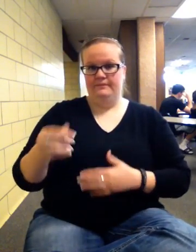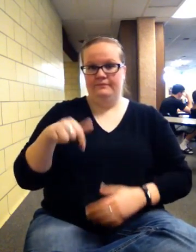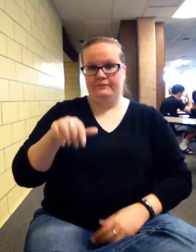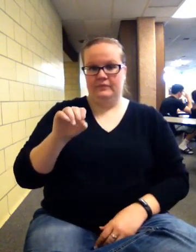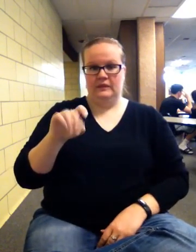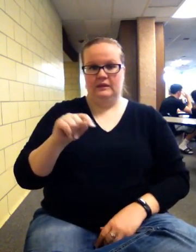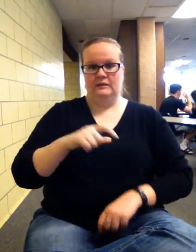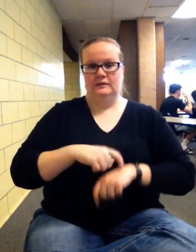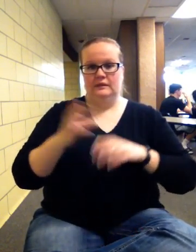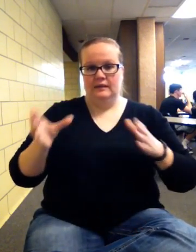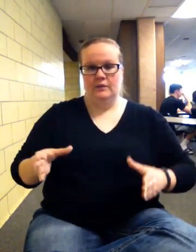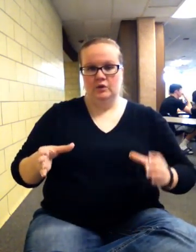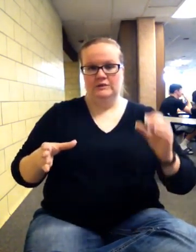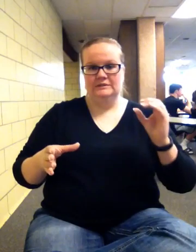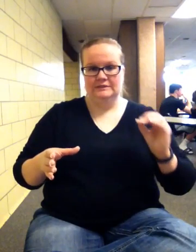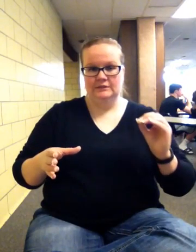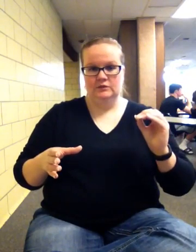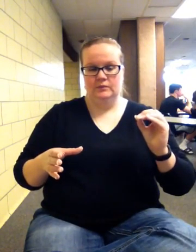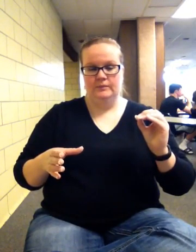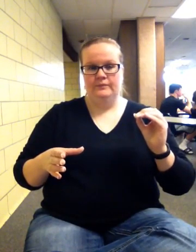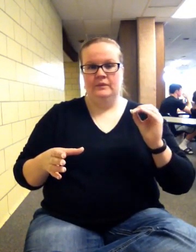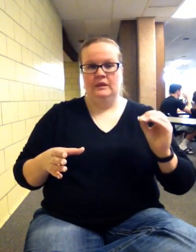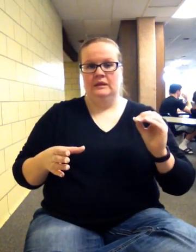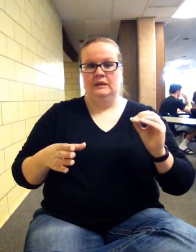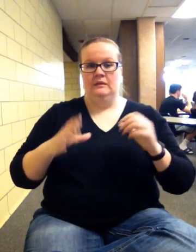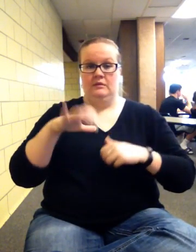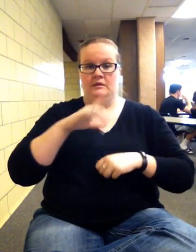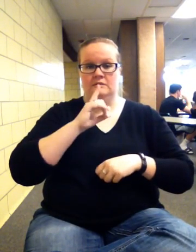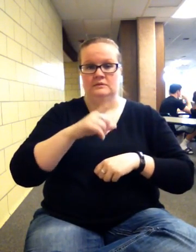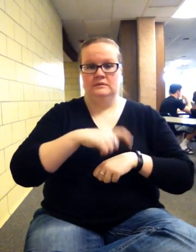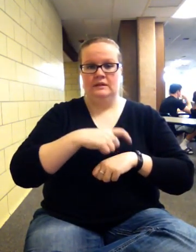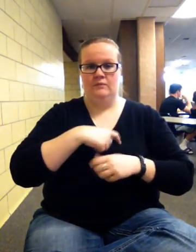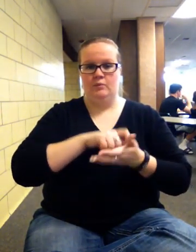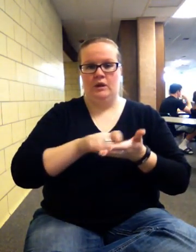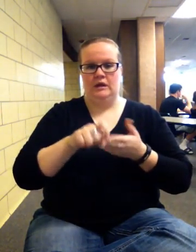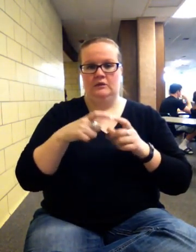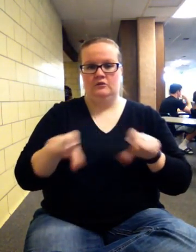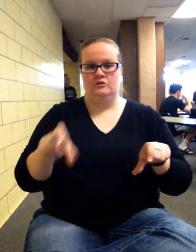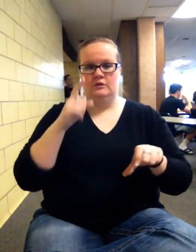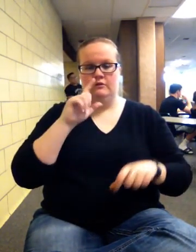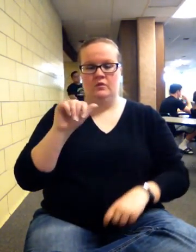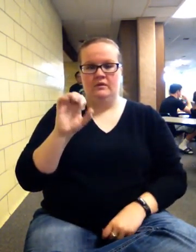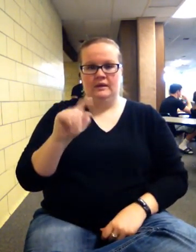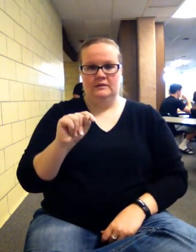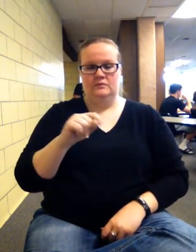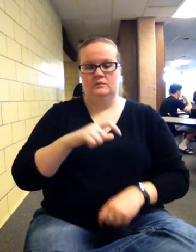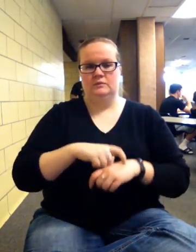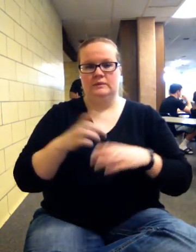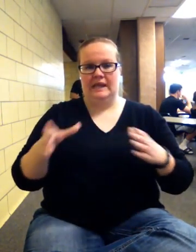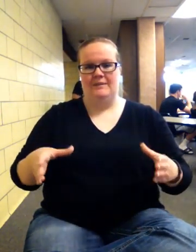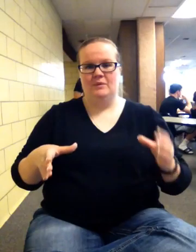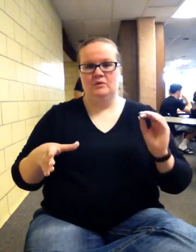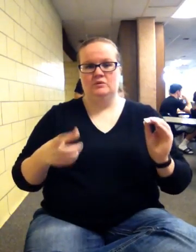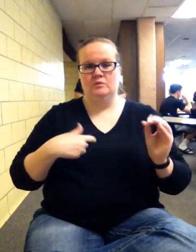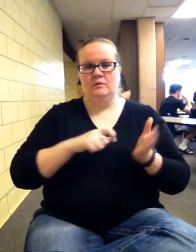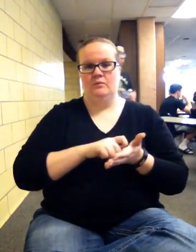is the time that I'm writing the check for the asset. So at time period zero, when I'm writing the check for the asset, I'm pretending